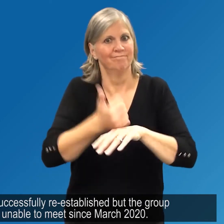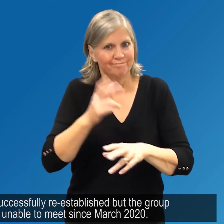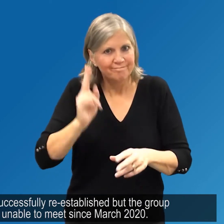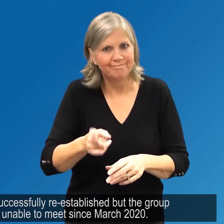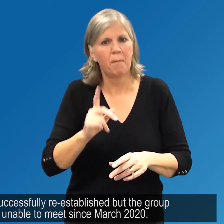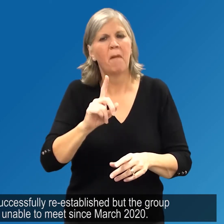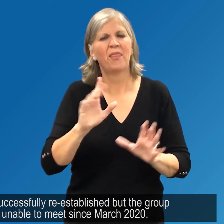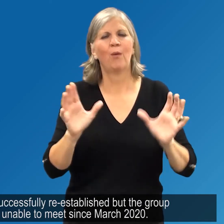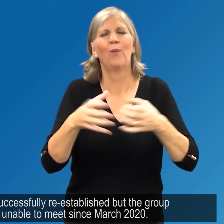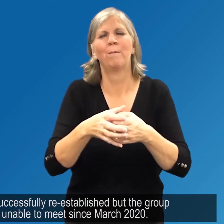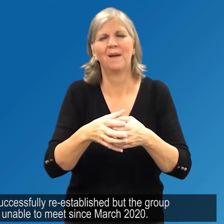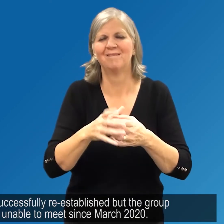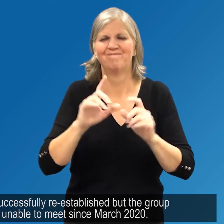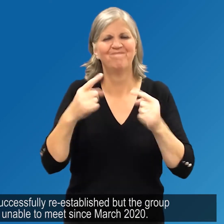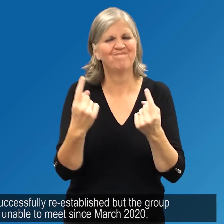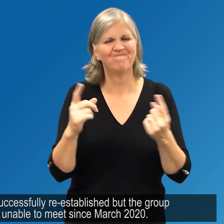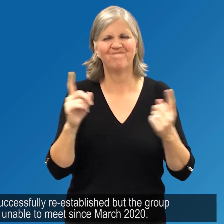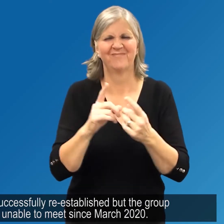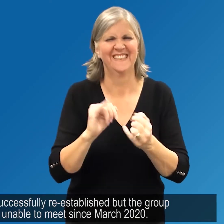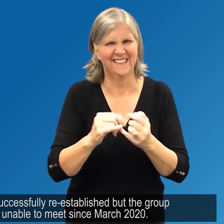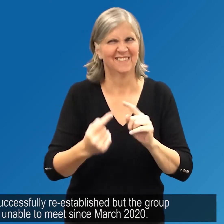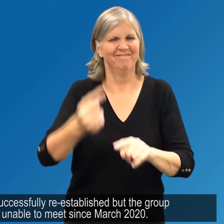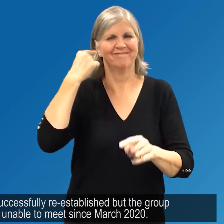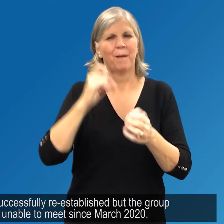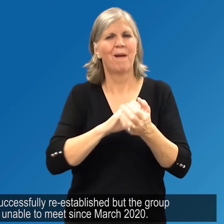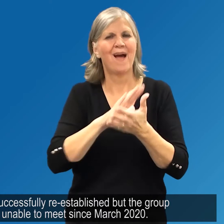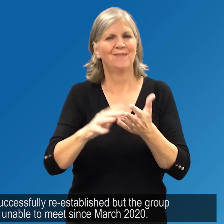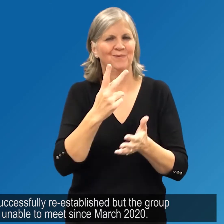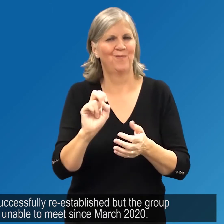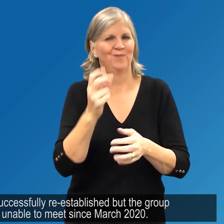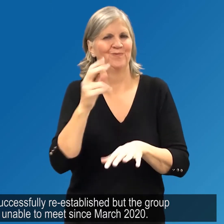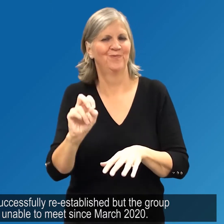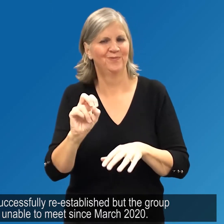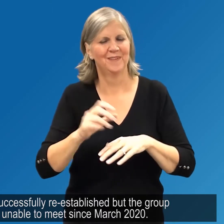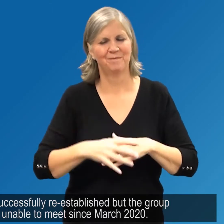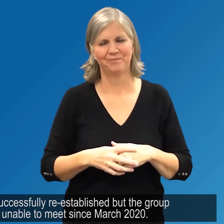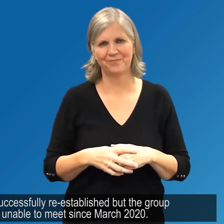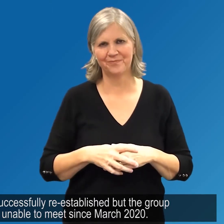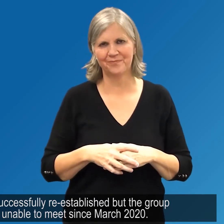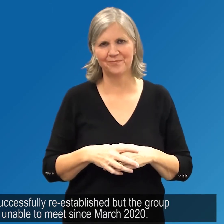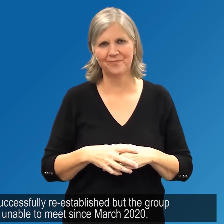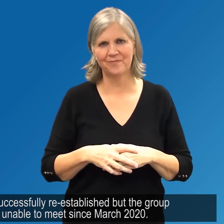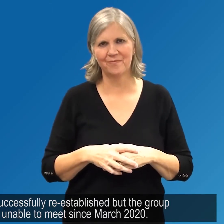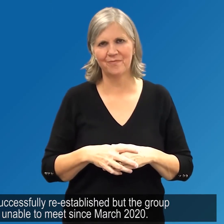This has been successfully re-established, but the group has been unable to meet since March 2020.